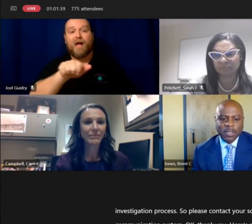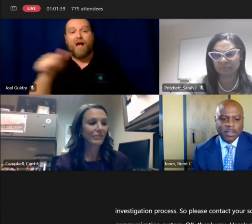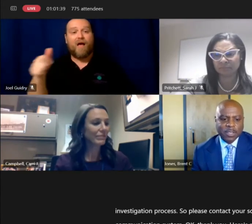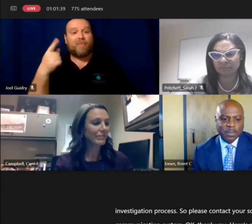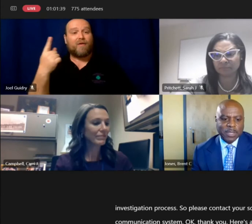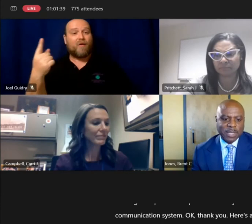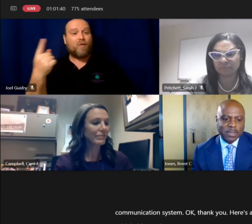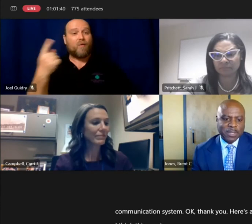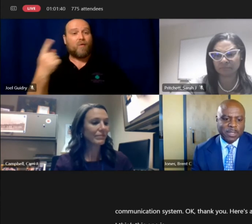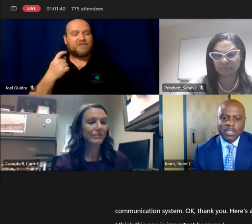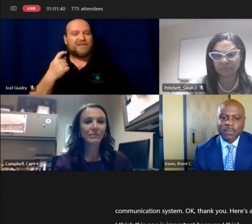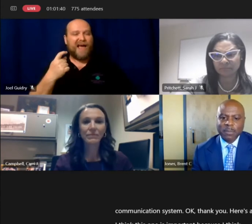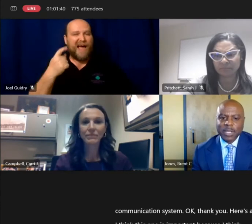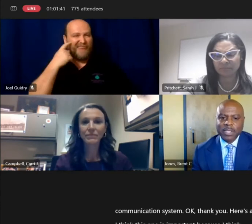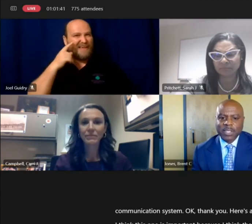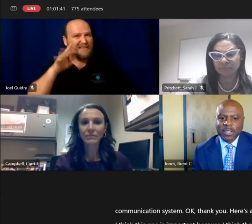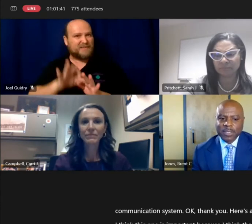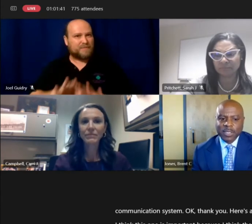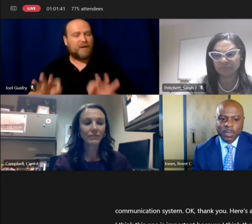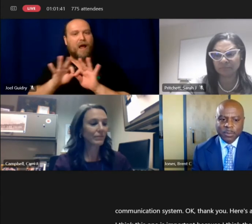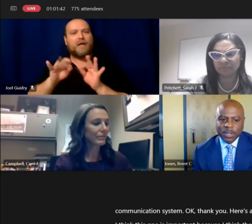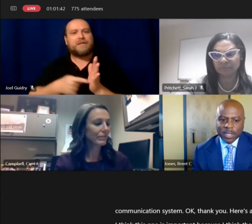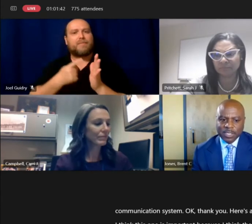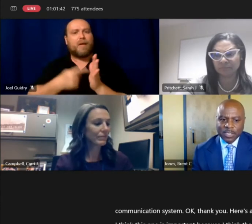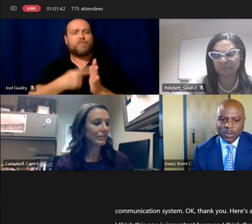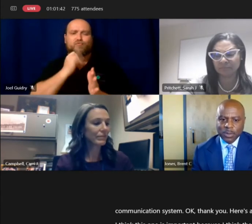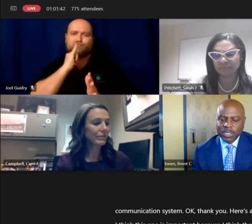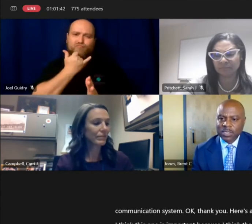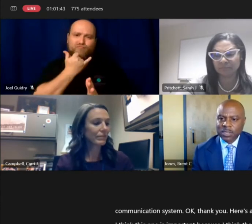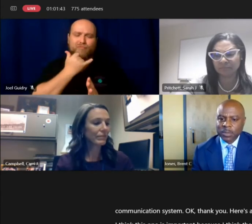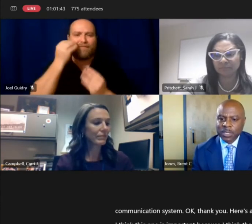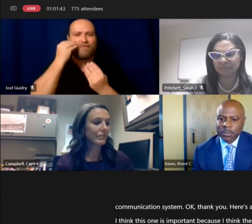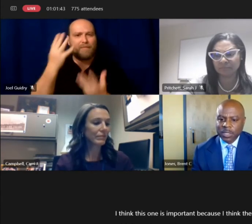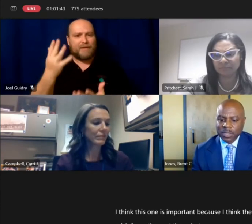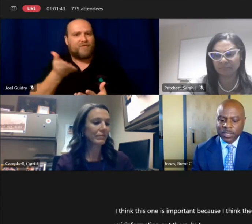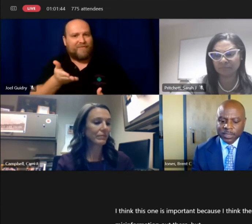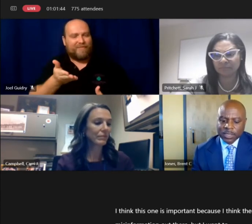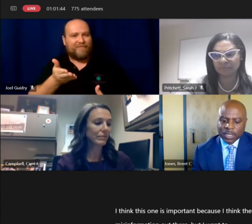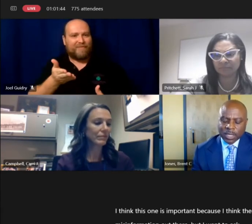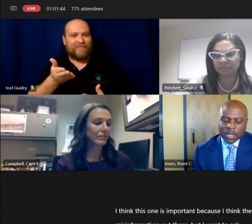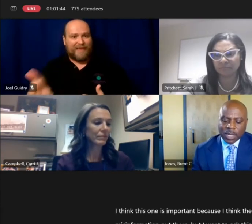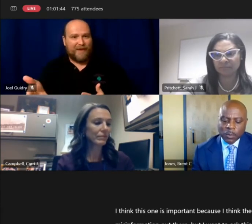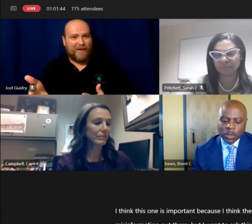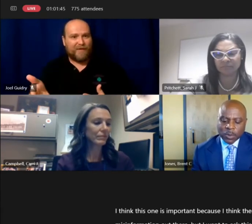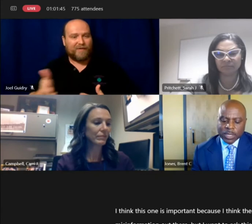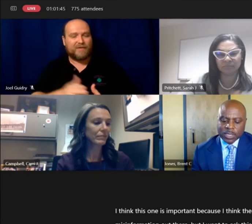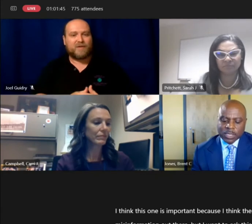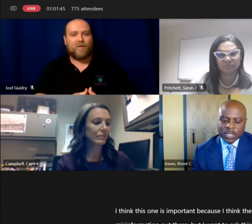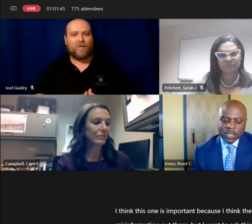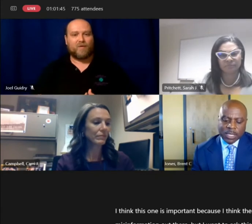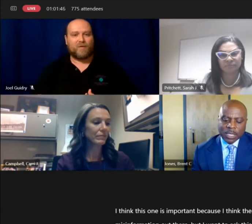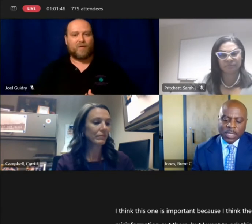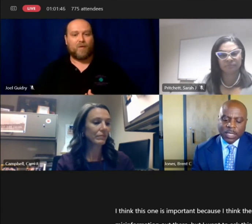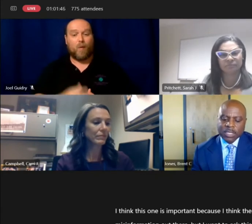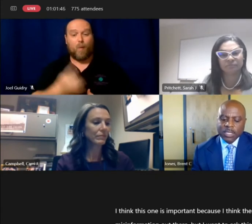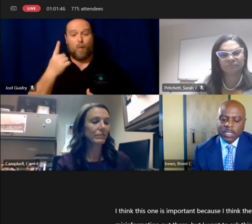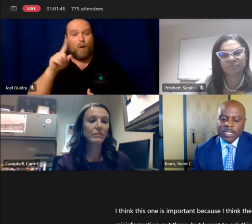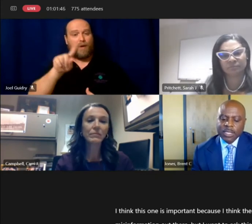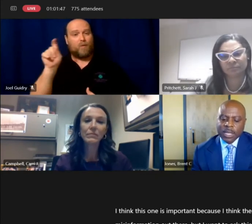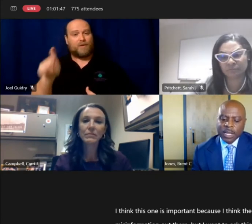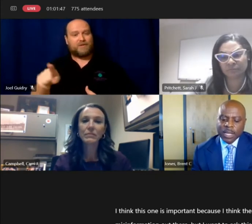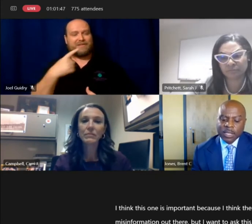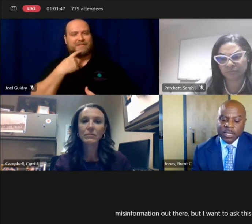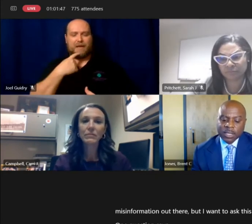think there's some misinformation out there, but I want to ask this question so we can be clear. One question says that